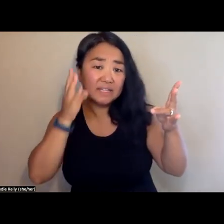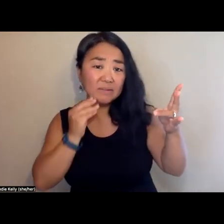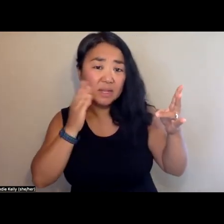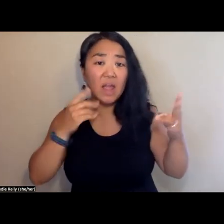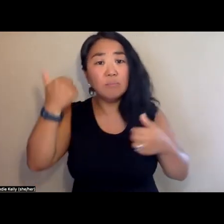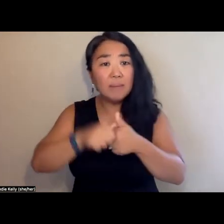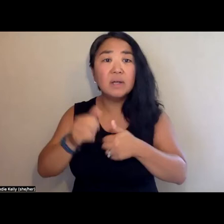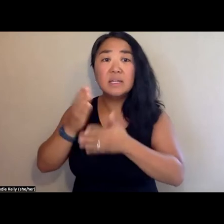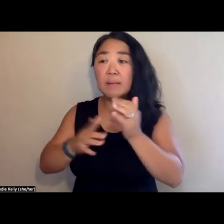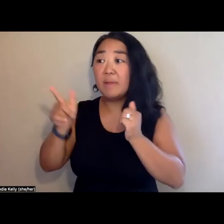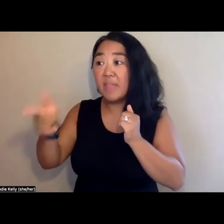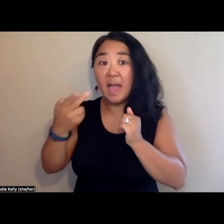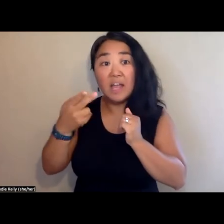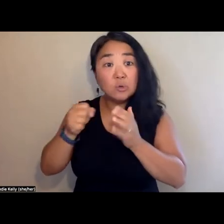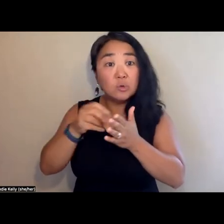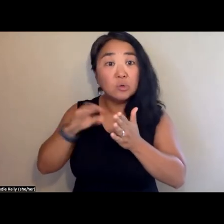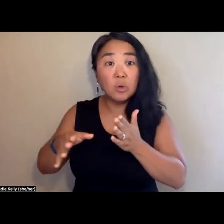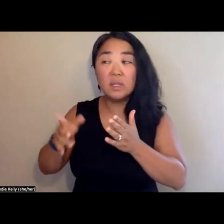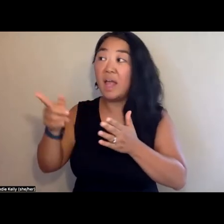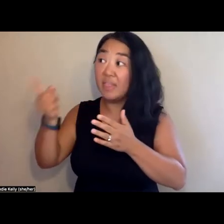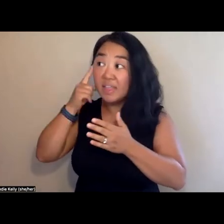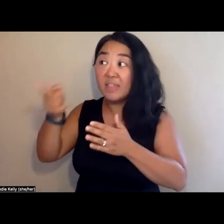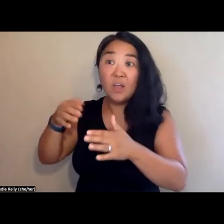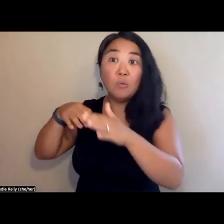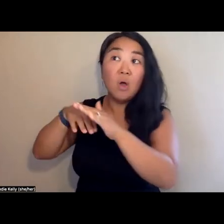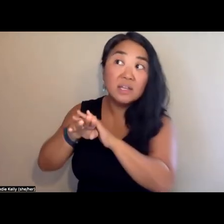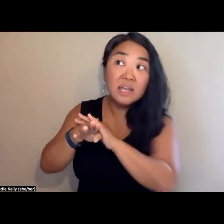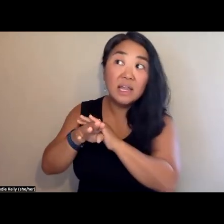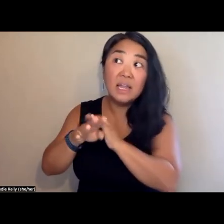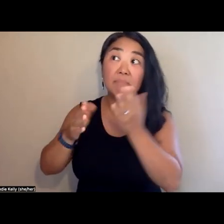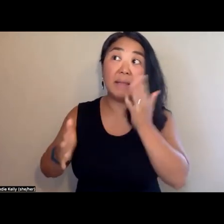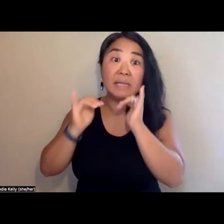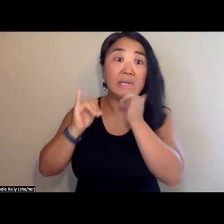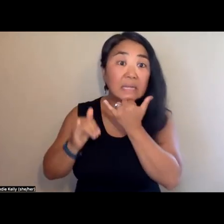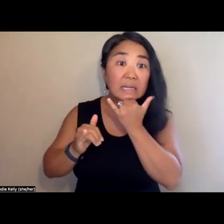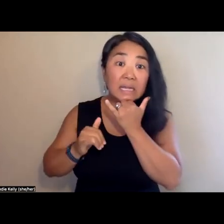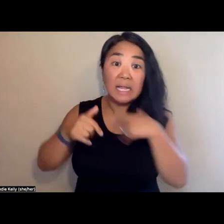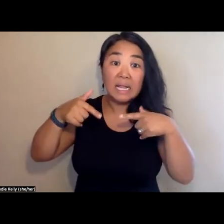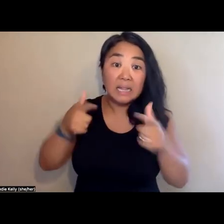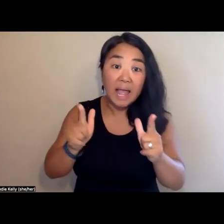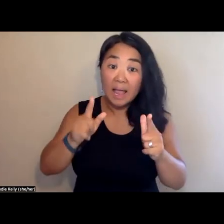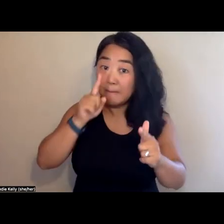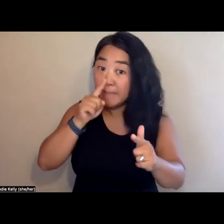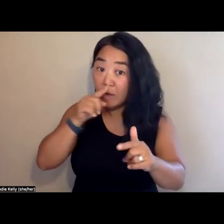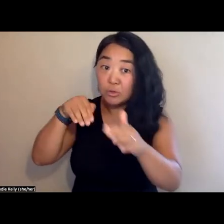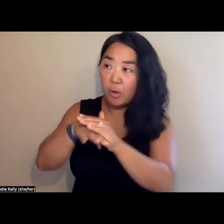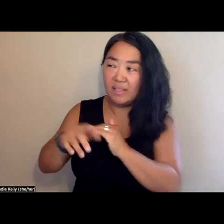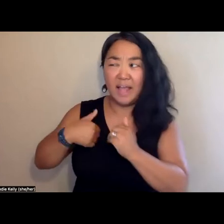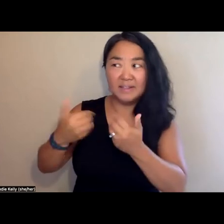had actually walked in there. And maybe they had a story about accidentally letting a mouse in, or mouse trying to get into the Peanut Chew Factory, which is a whole other